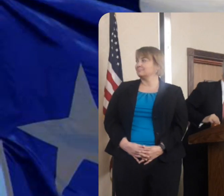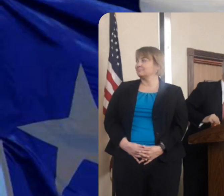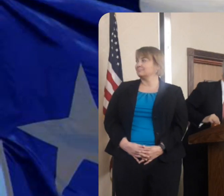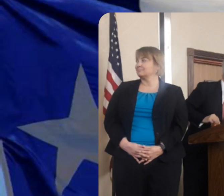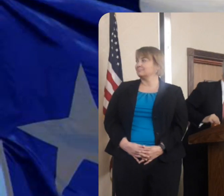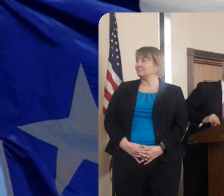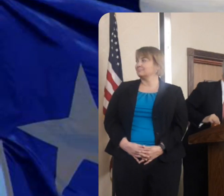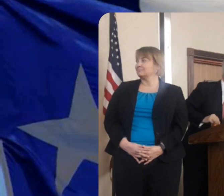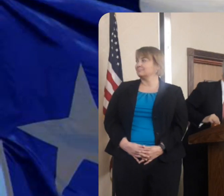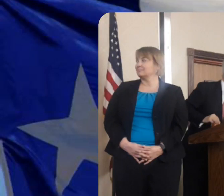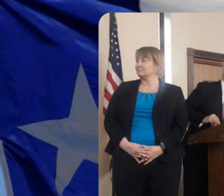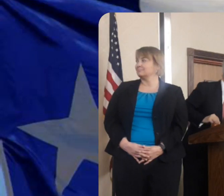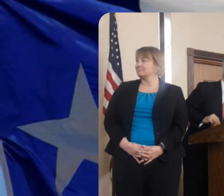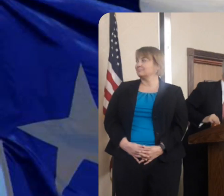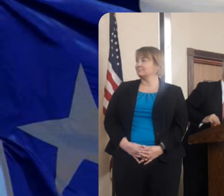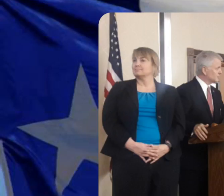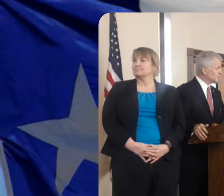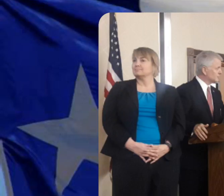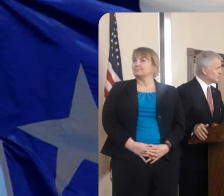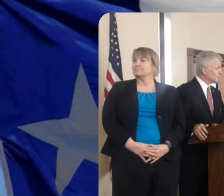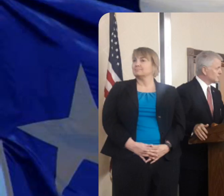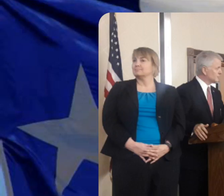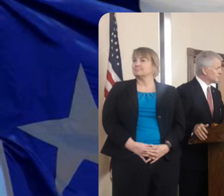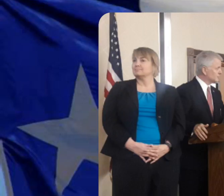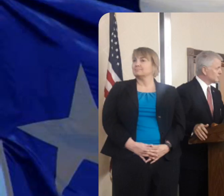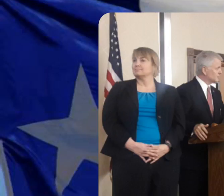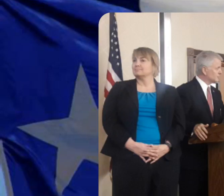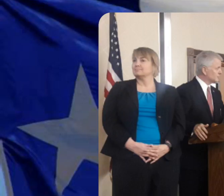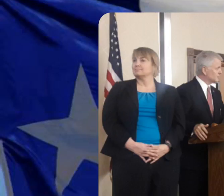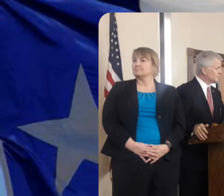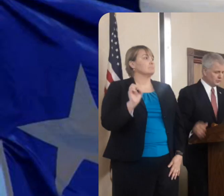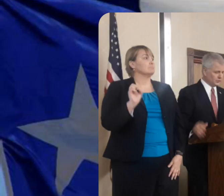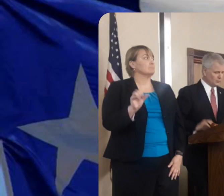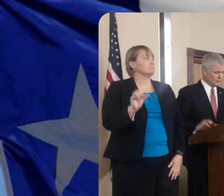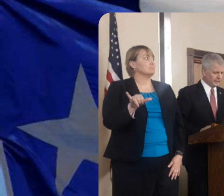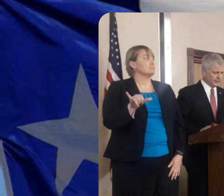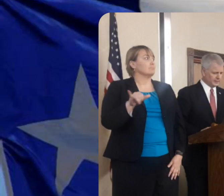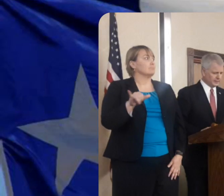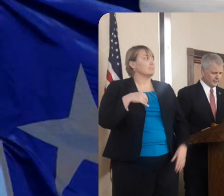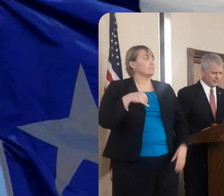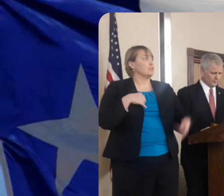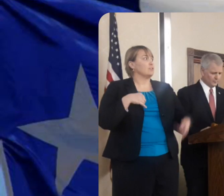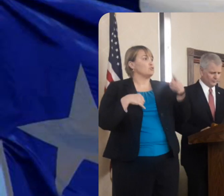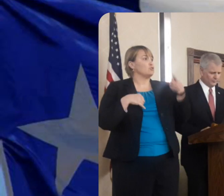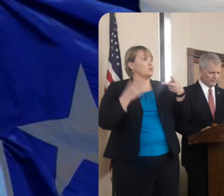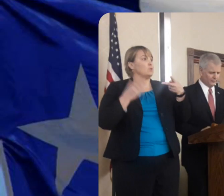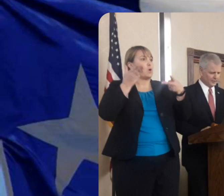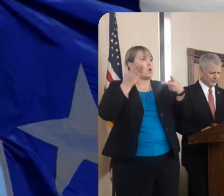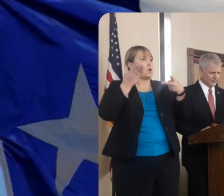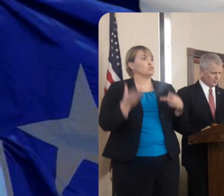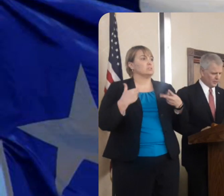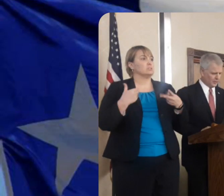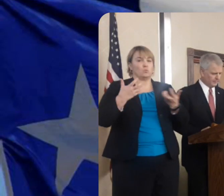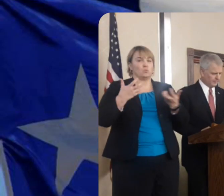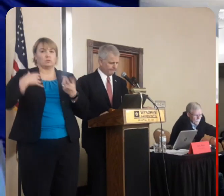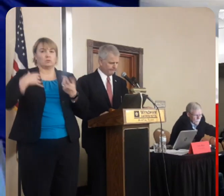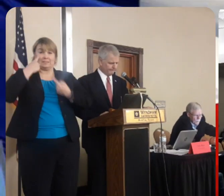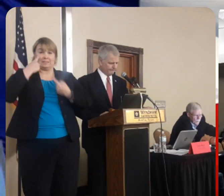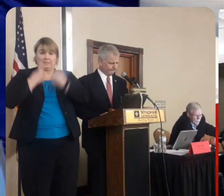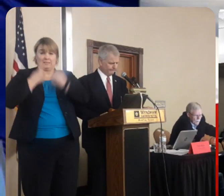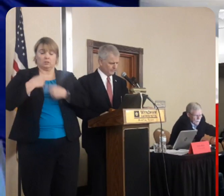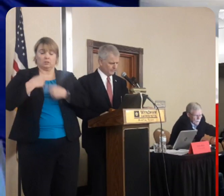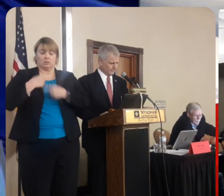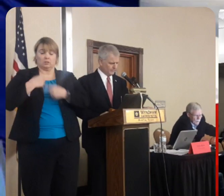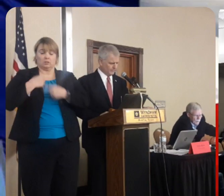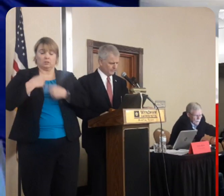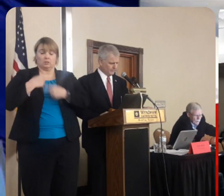Okay, Mr. Ramsey, I recall there were 2 motions that you wanted to consider, and we finished with one of them.